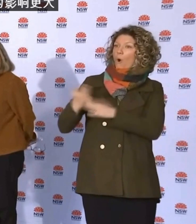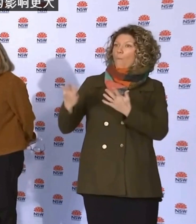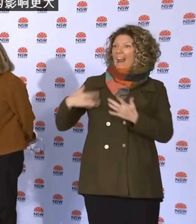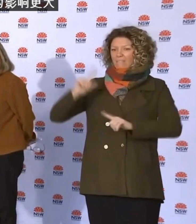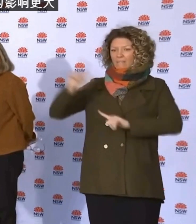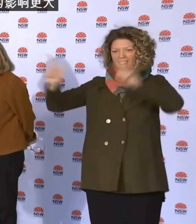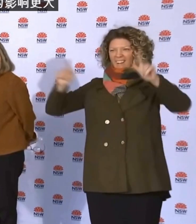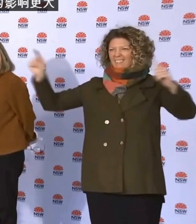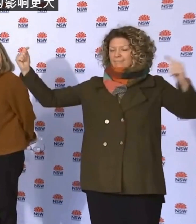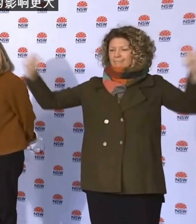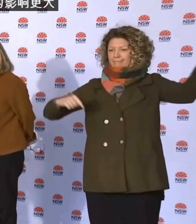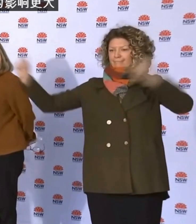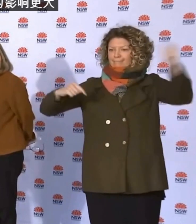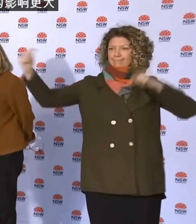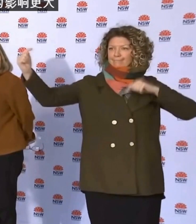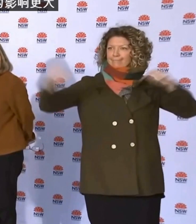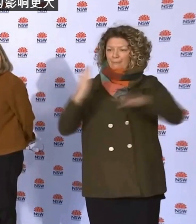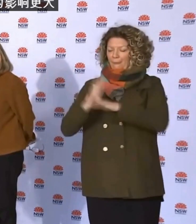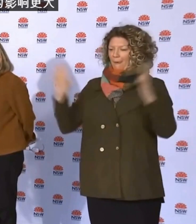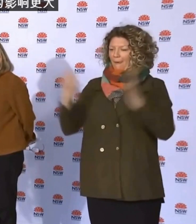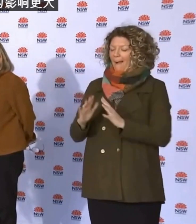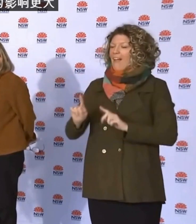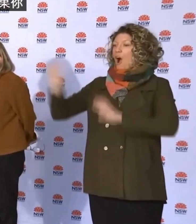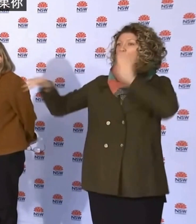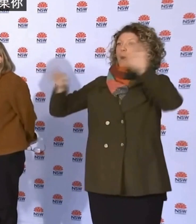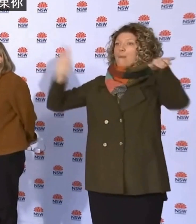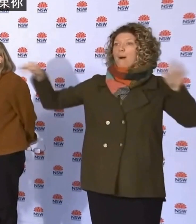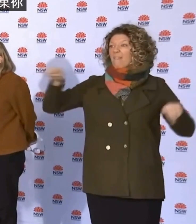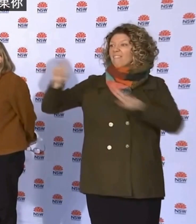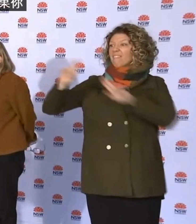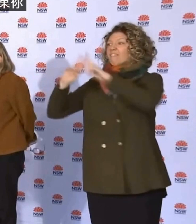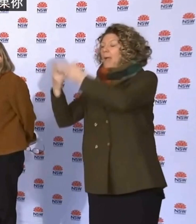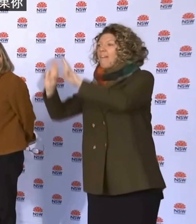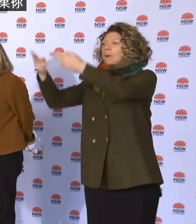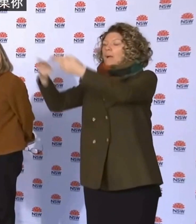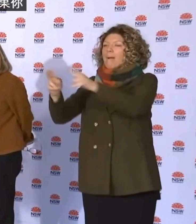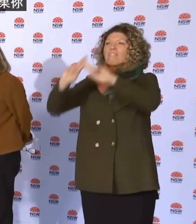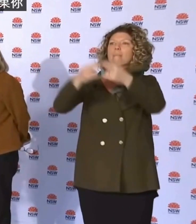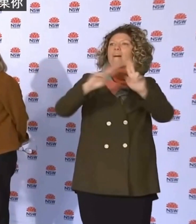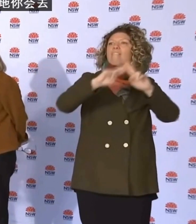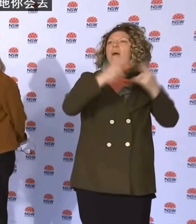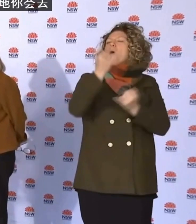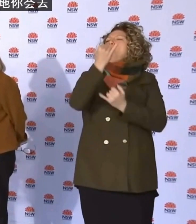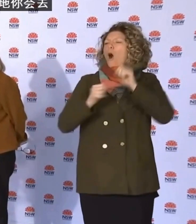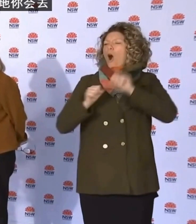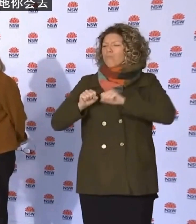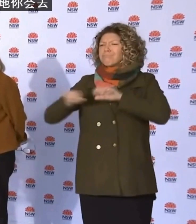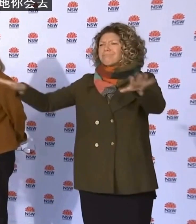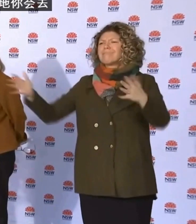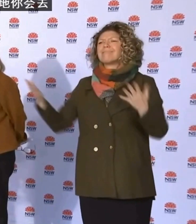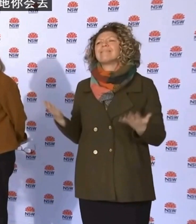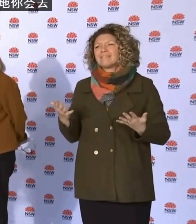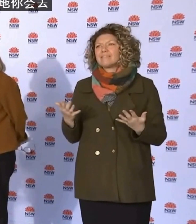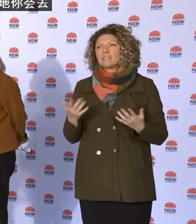for communities with larger households, the impact of the virus is greater, because this is so contagious that if you unfortunately pick it